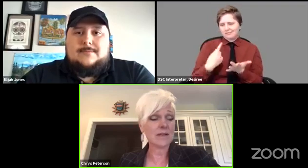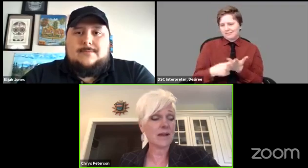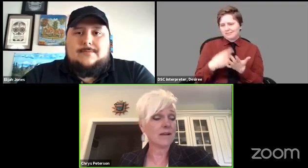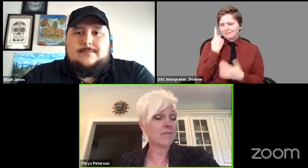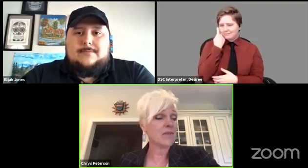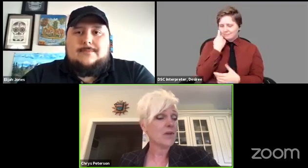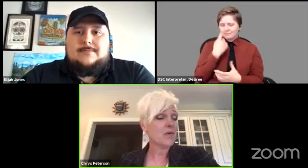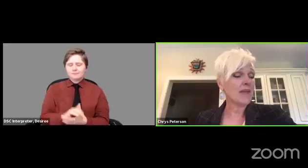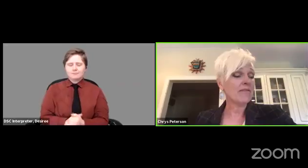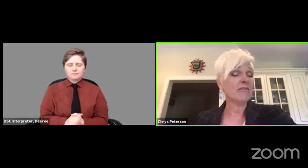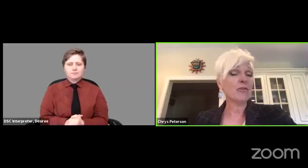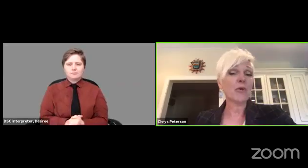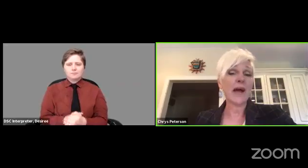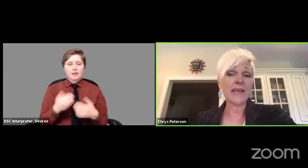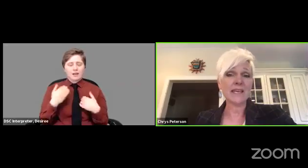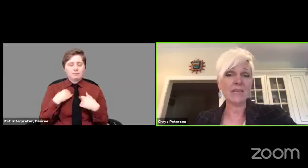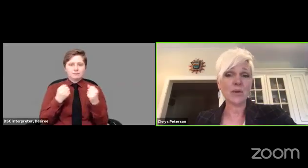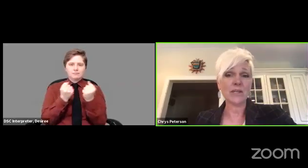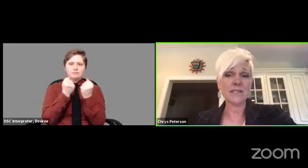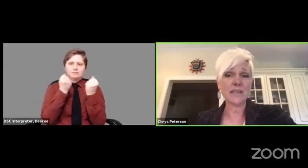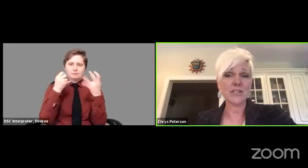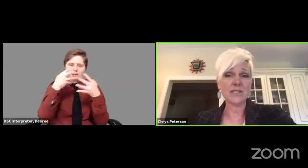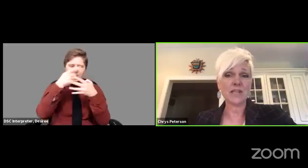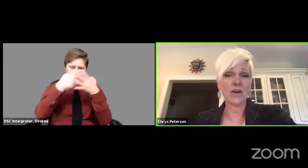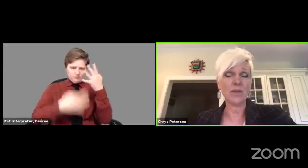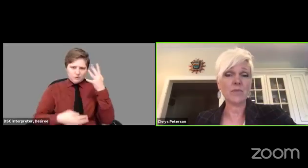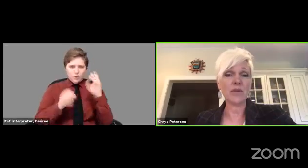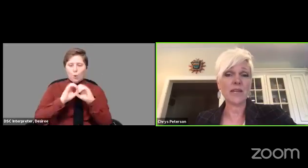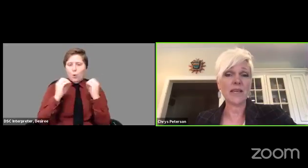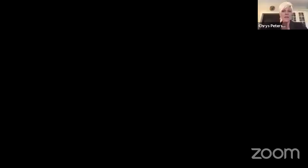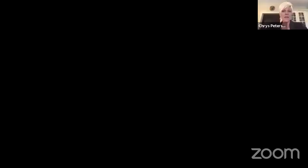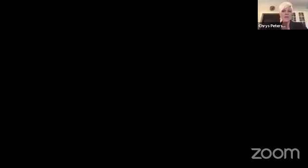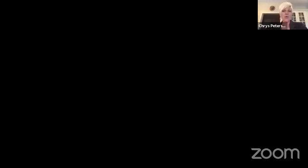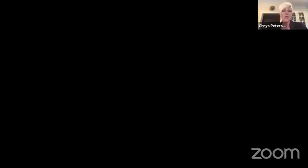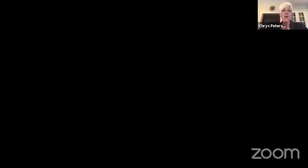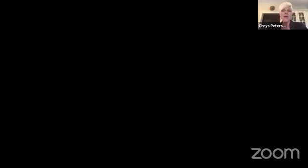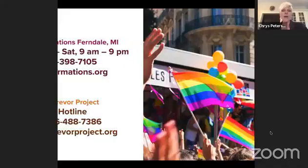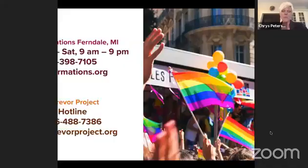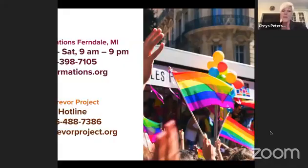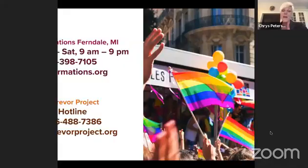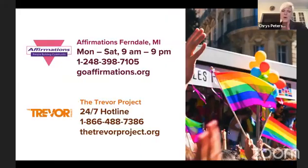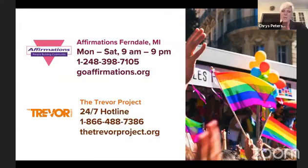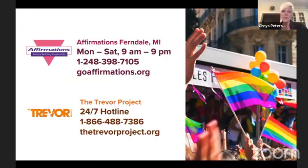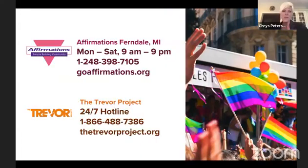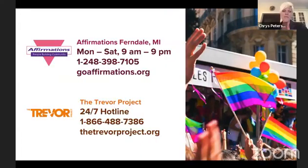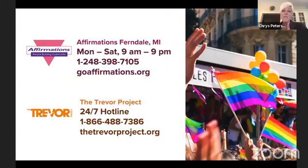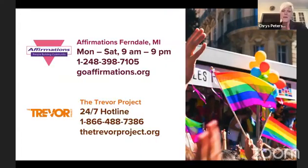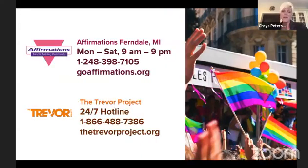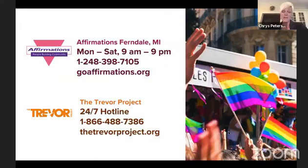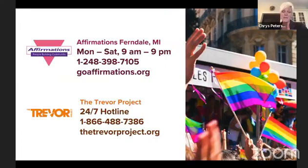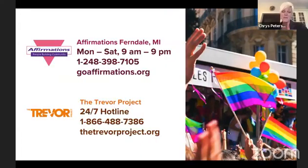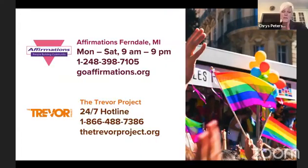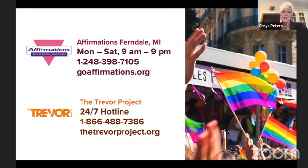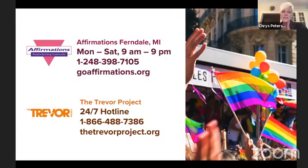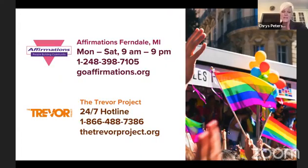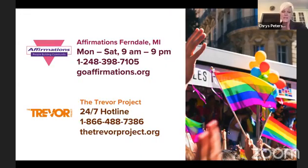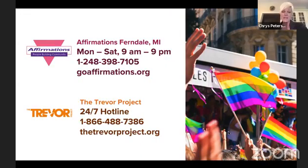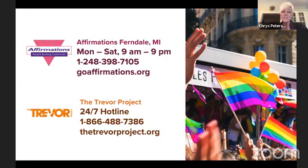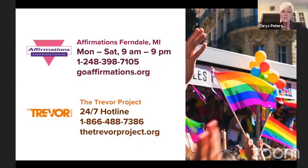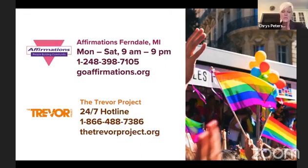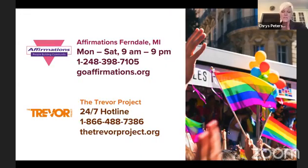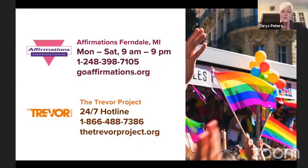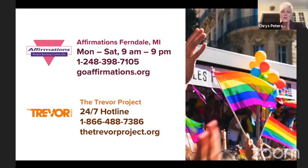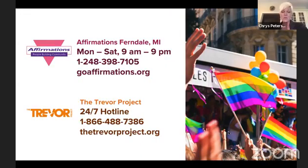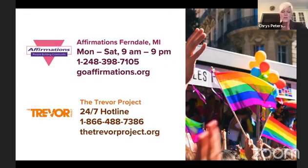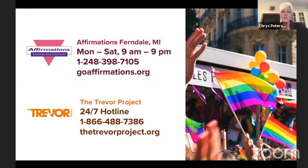about. We have a variety of organizations in our community who are able to help you in a variety of ways.